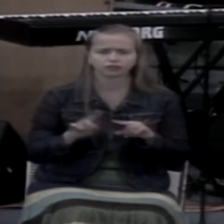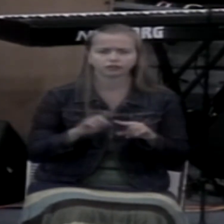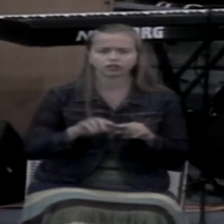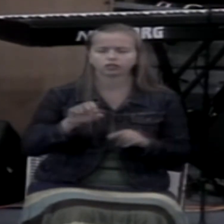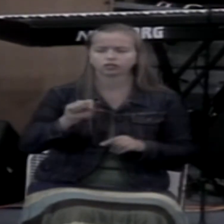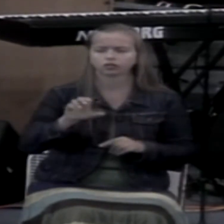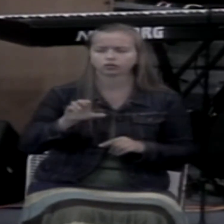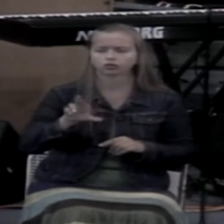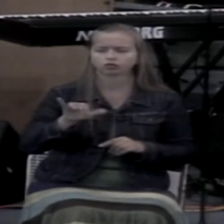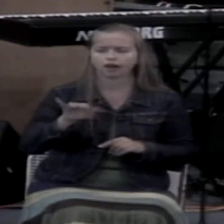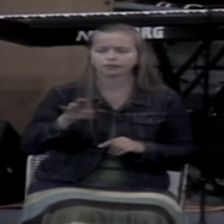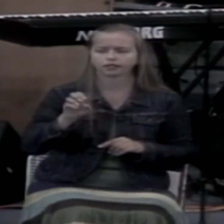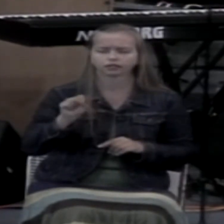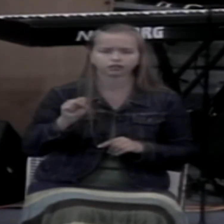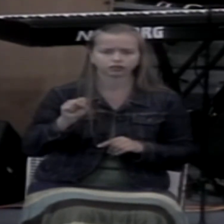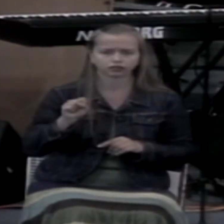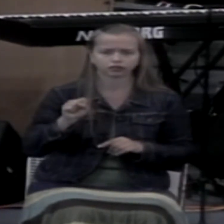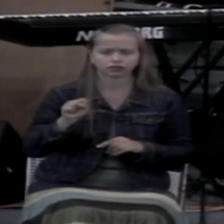age now.